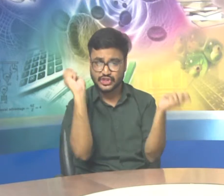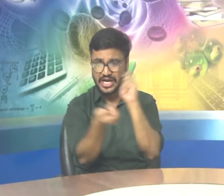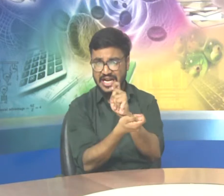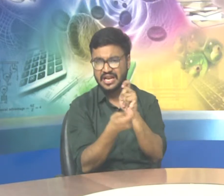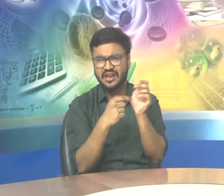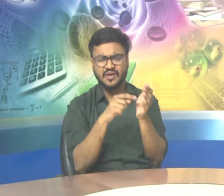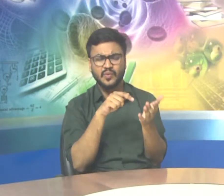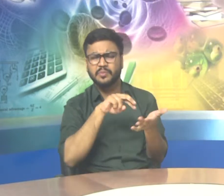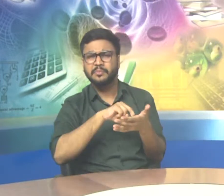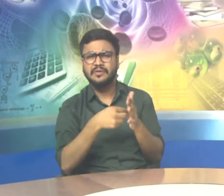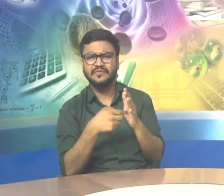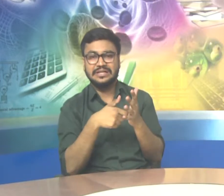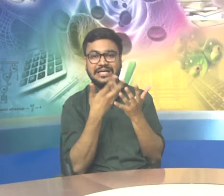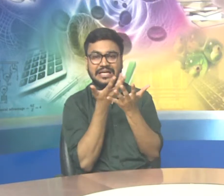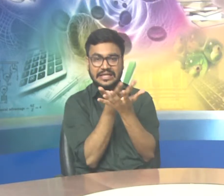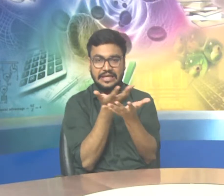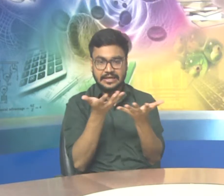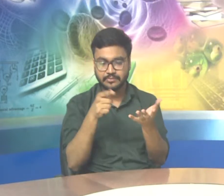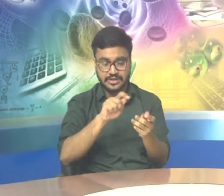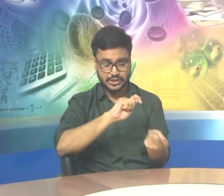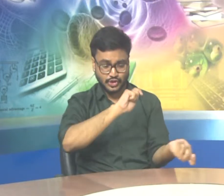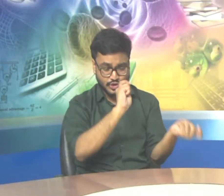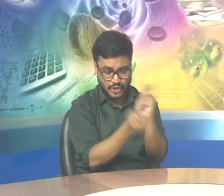Next is conversion.